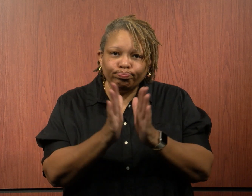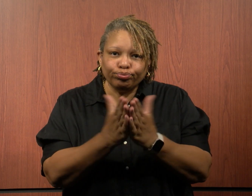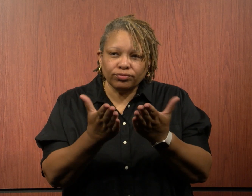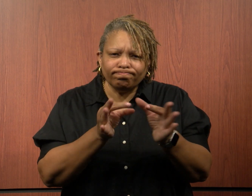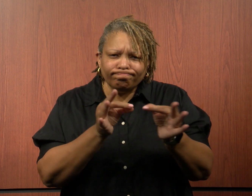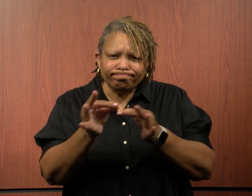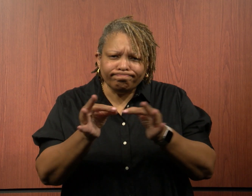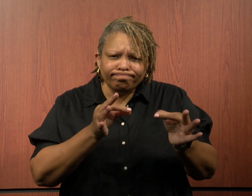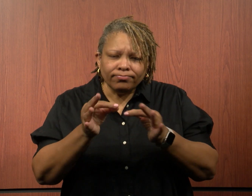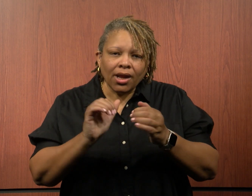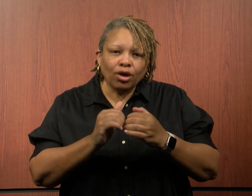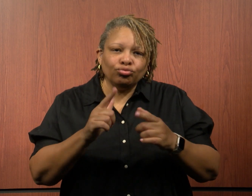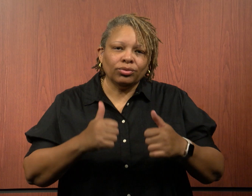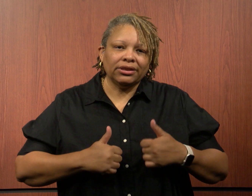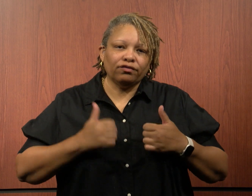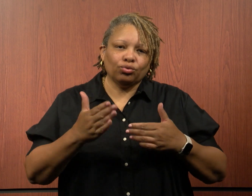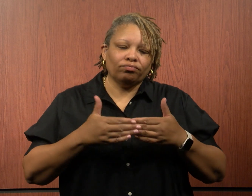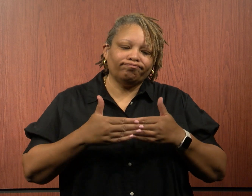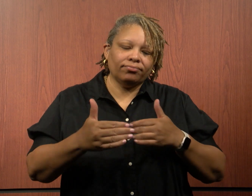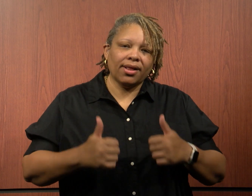for living a fulfilling Christian life.